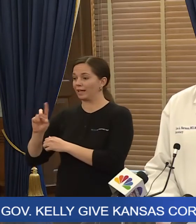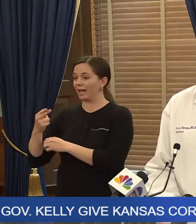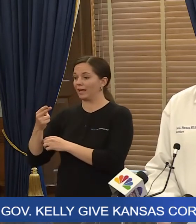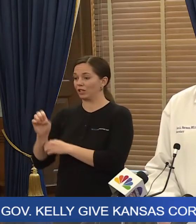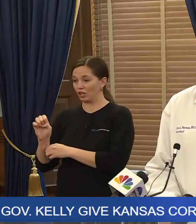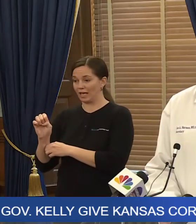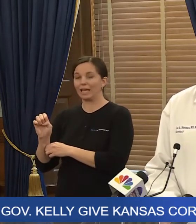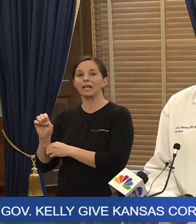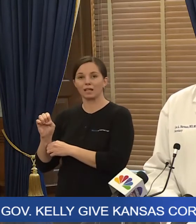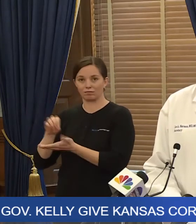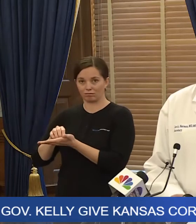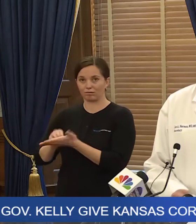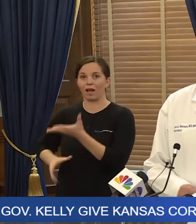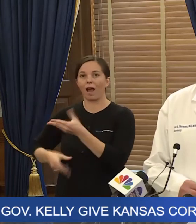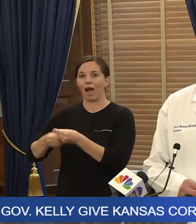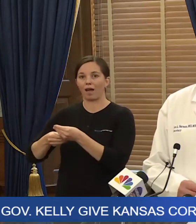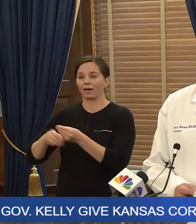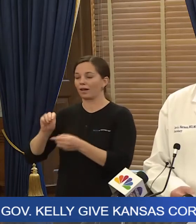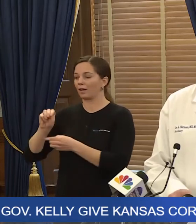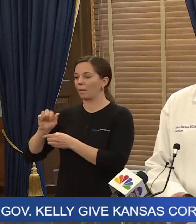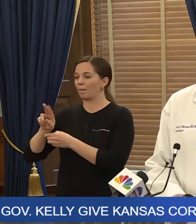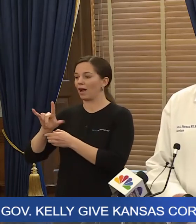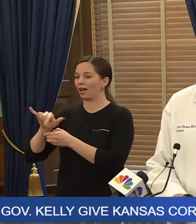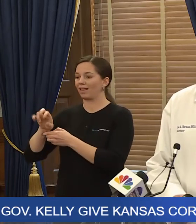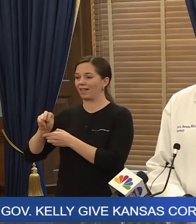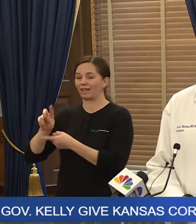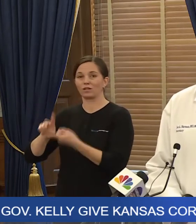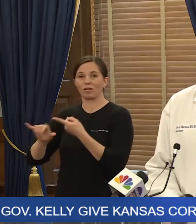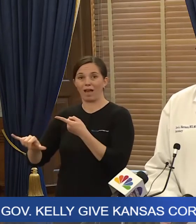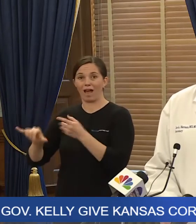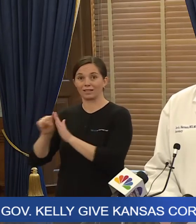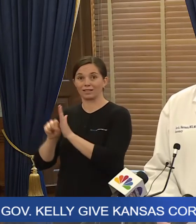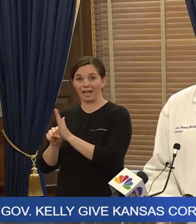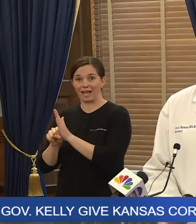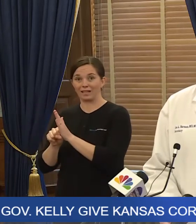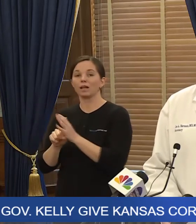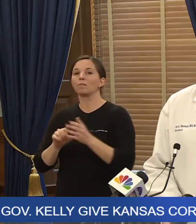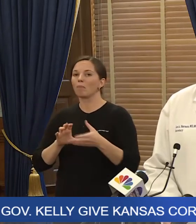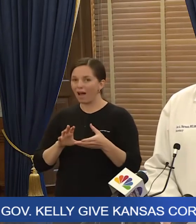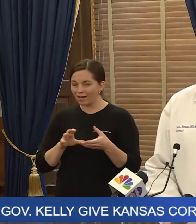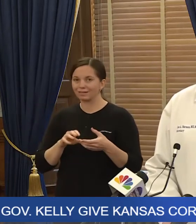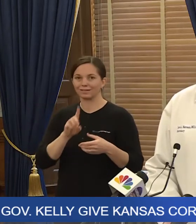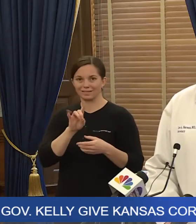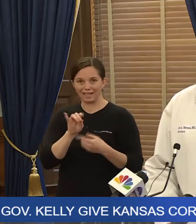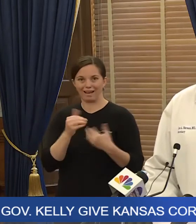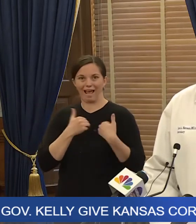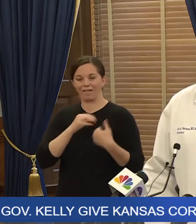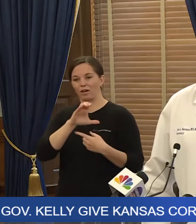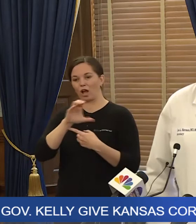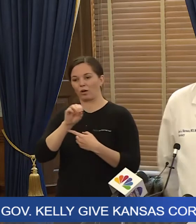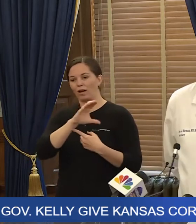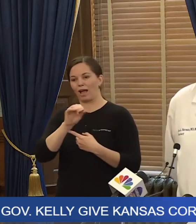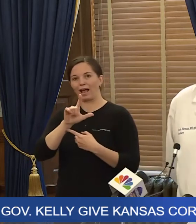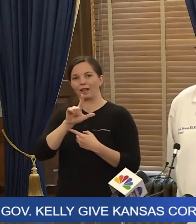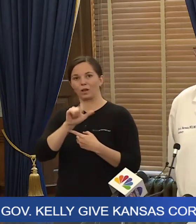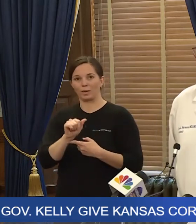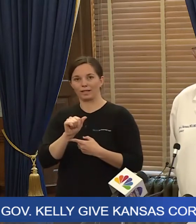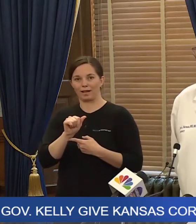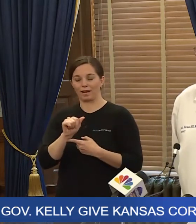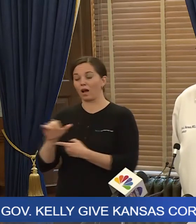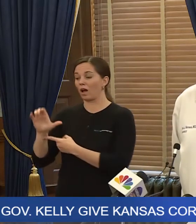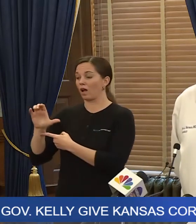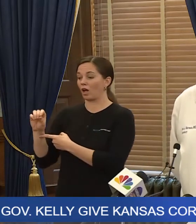travel quarantine list, but removed 2 others, including Colorado and Louisiana. Obviously, the removing of the